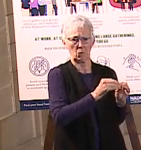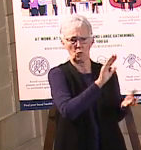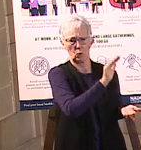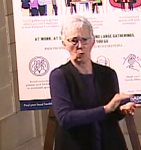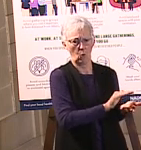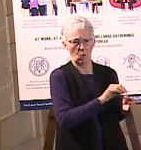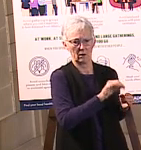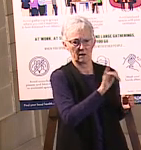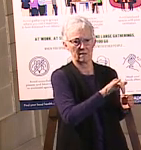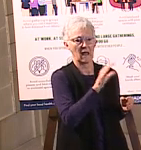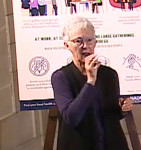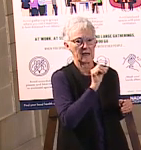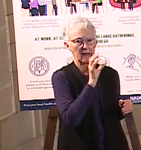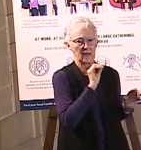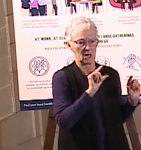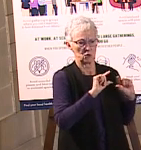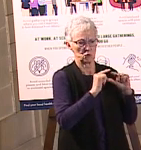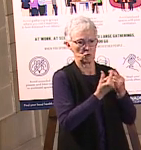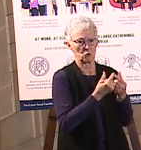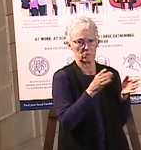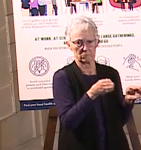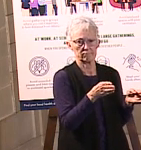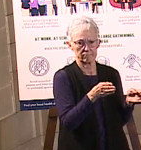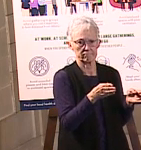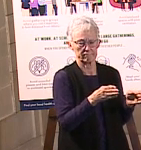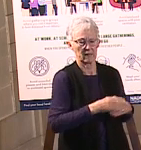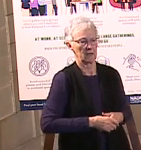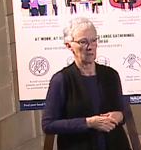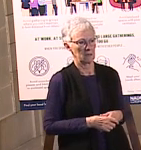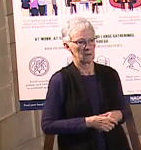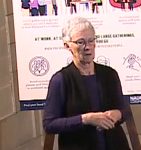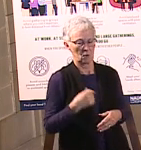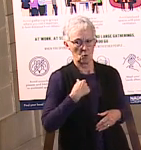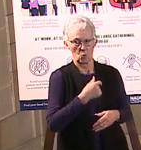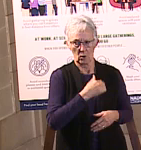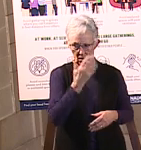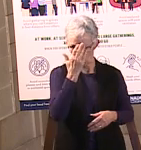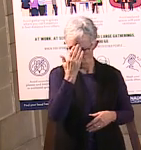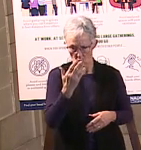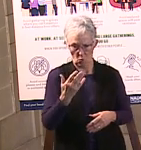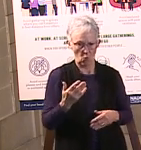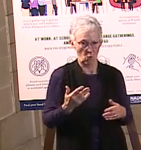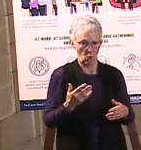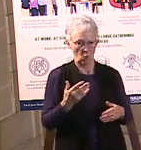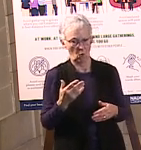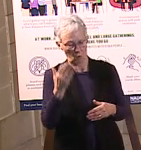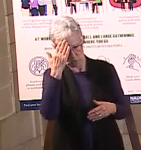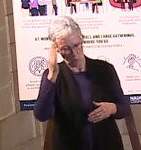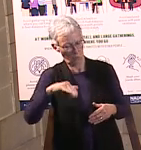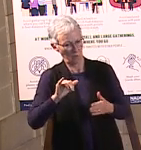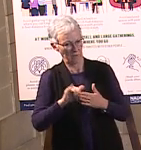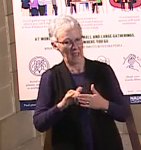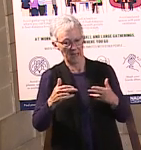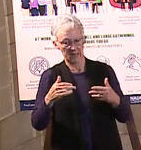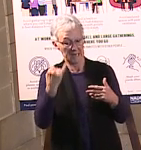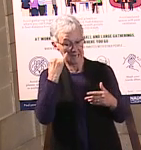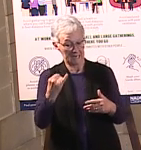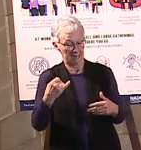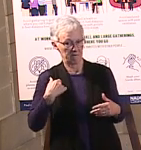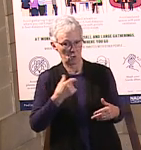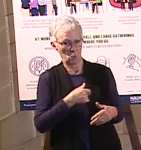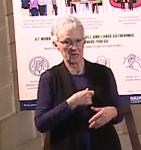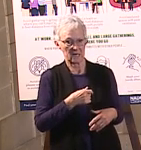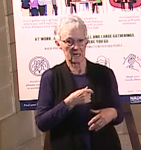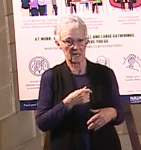other costs, healthcare costs that go along with things like a shelter-in-place order. And Christmas is